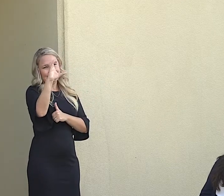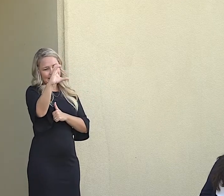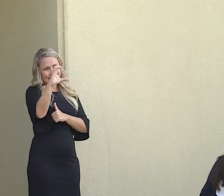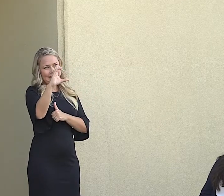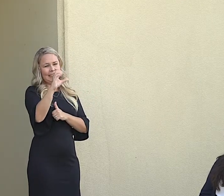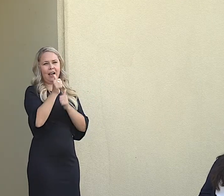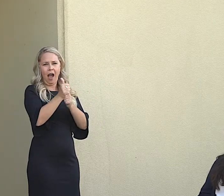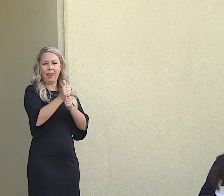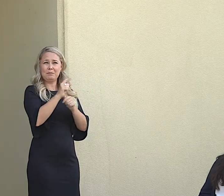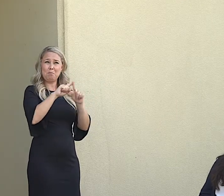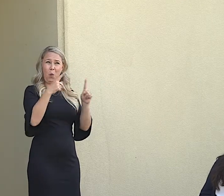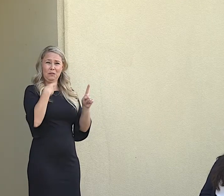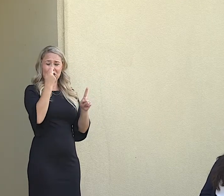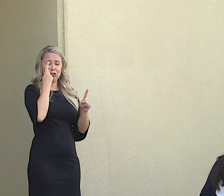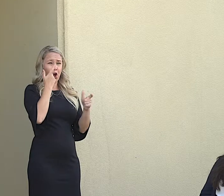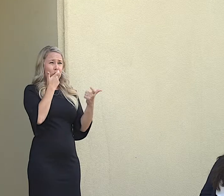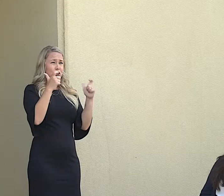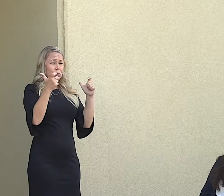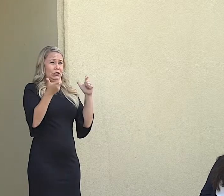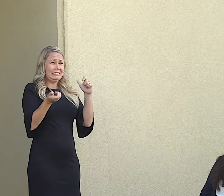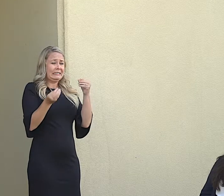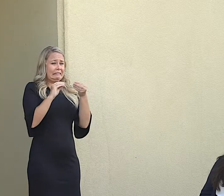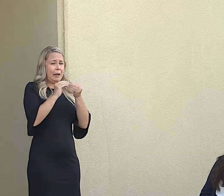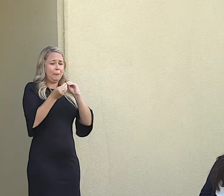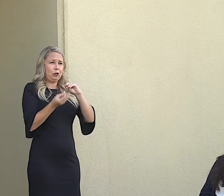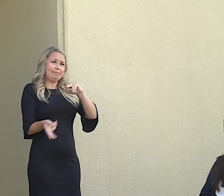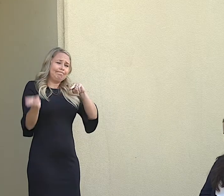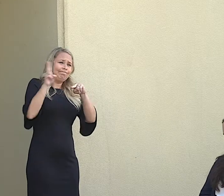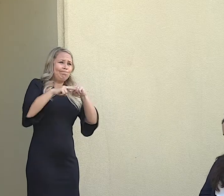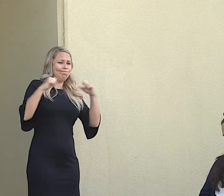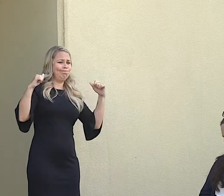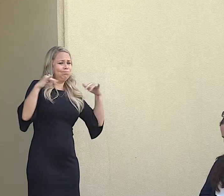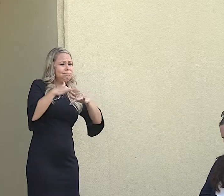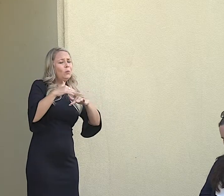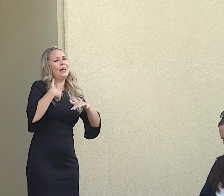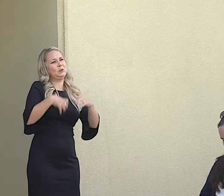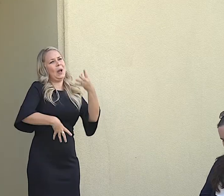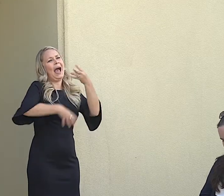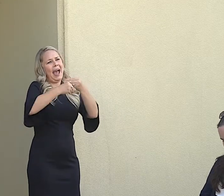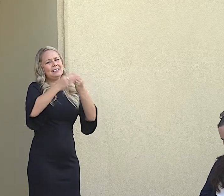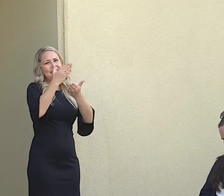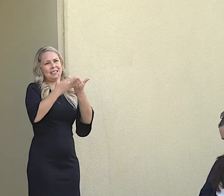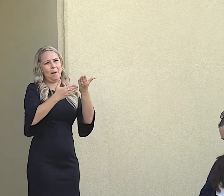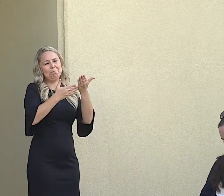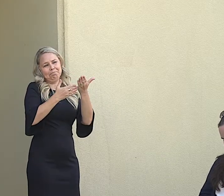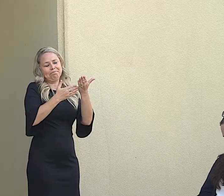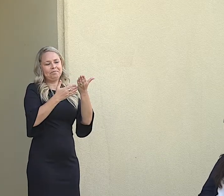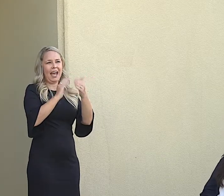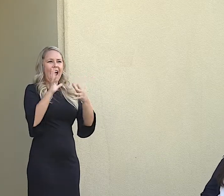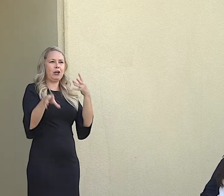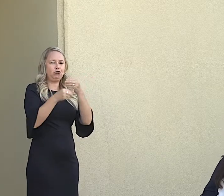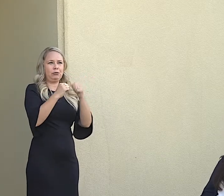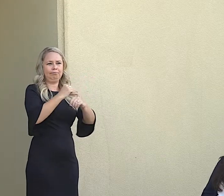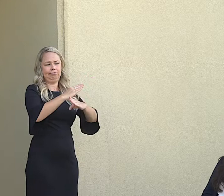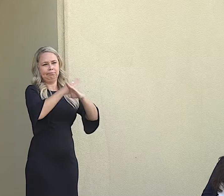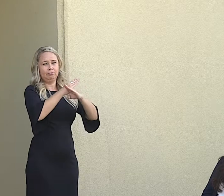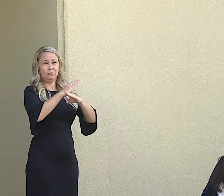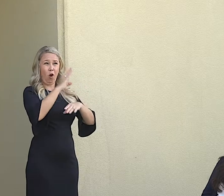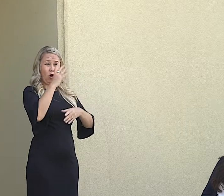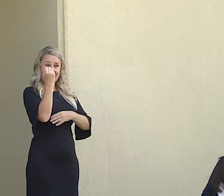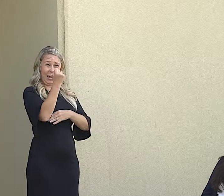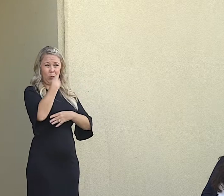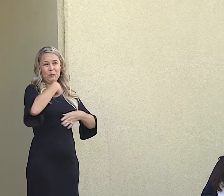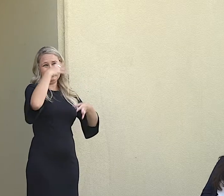we began to see such a large influx, we knew that we'd have to take some additional measures. So at that point, on Saturday or Friday, whenever it was, we made a decision